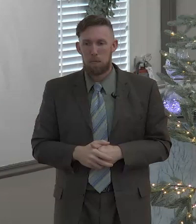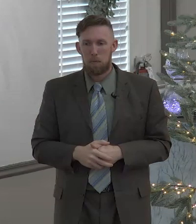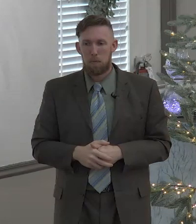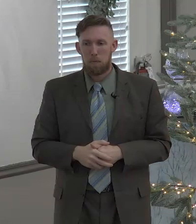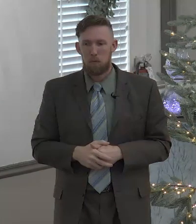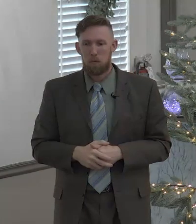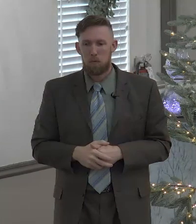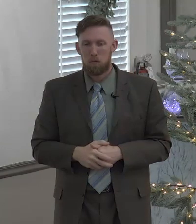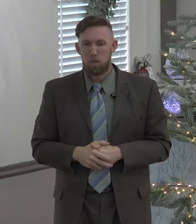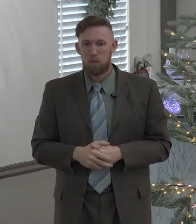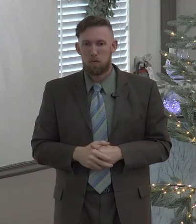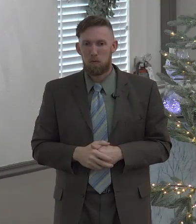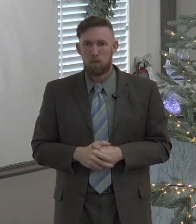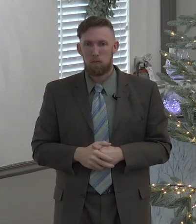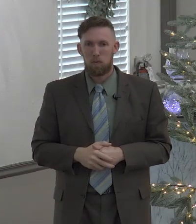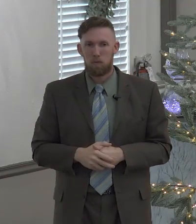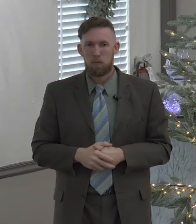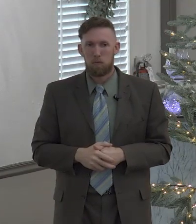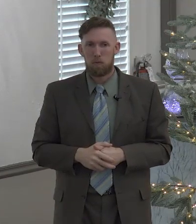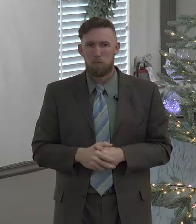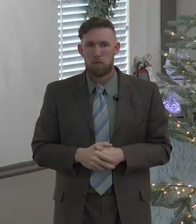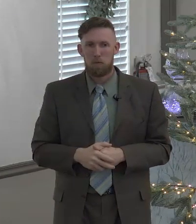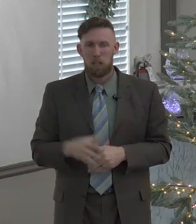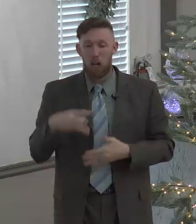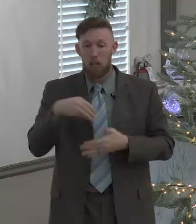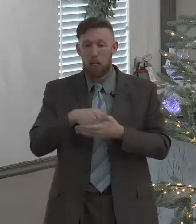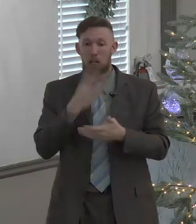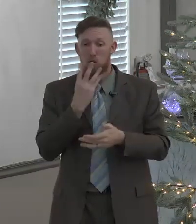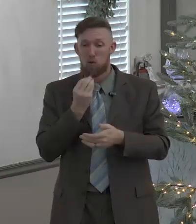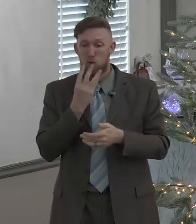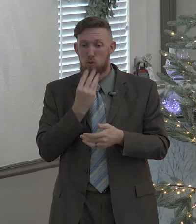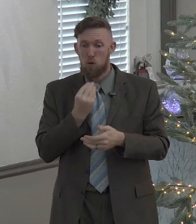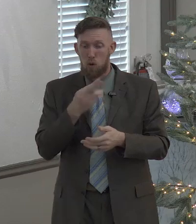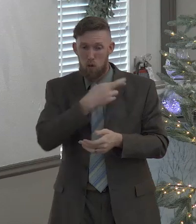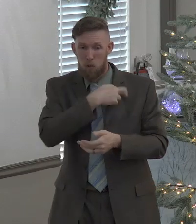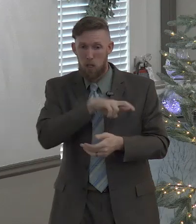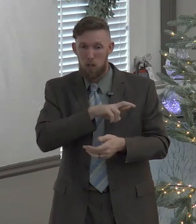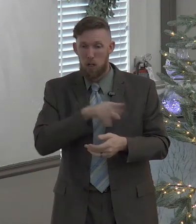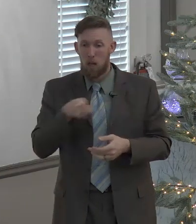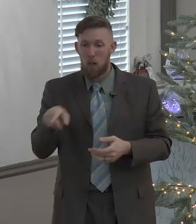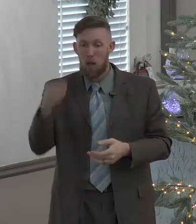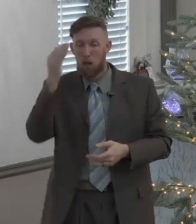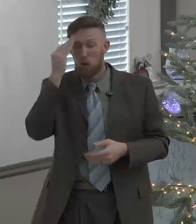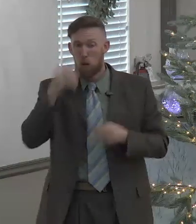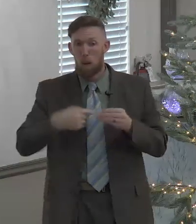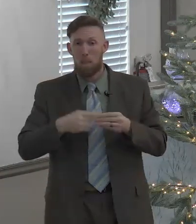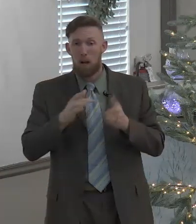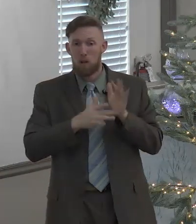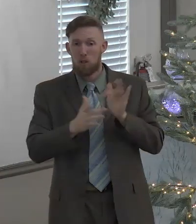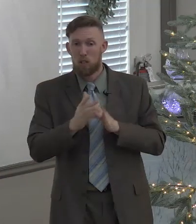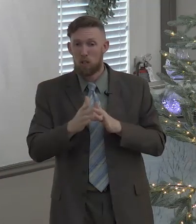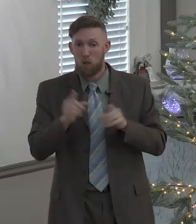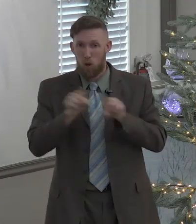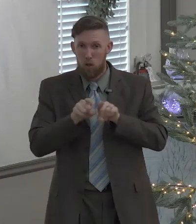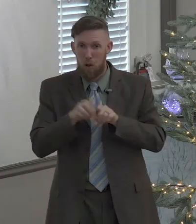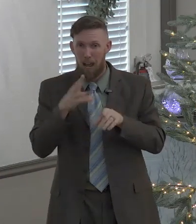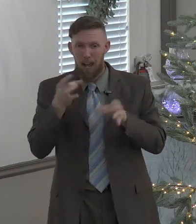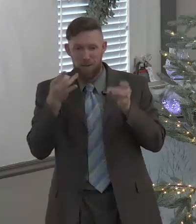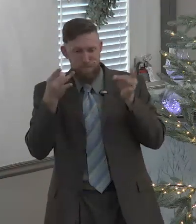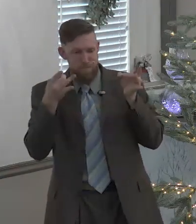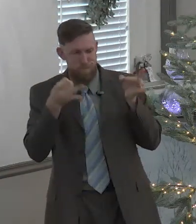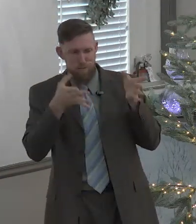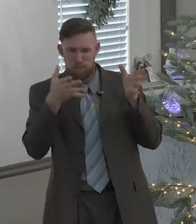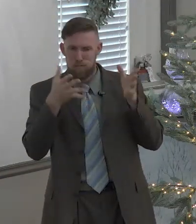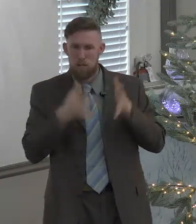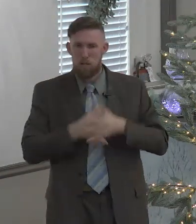This Jesus of Nazareth, he's persona non grata in our synagogues. I mean, in the Jews' religion,